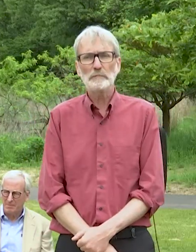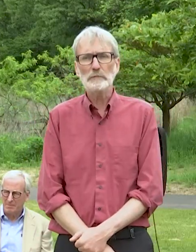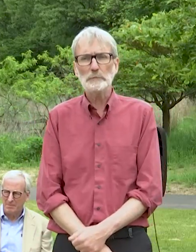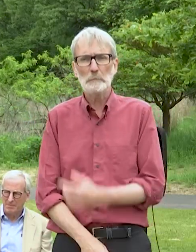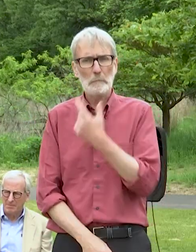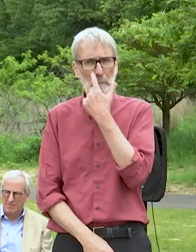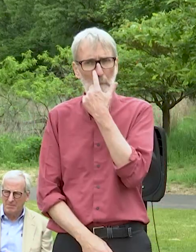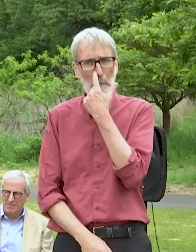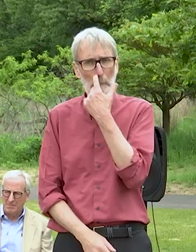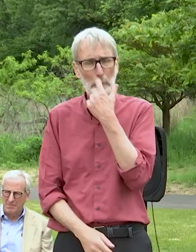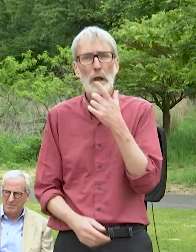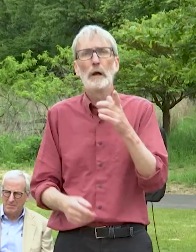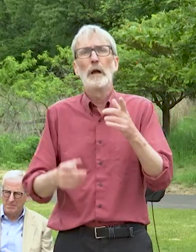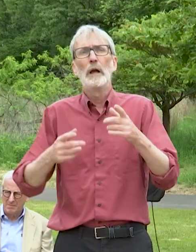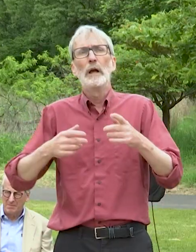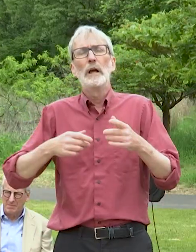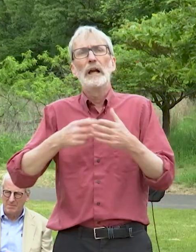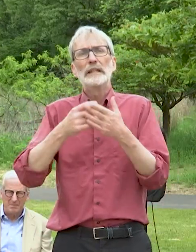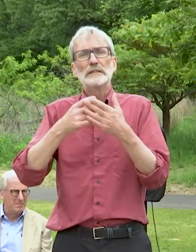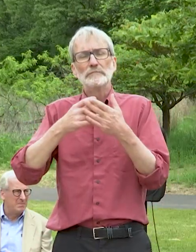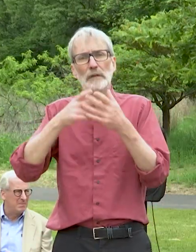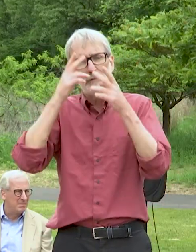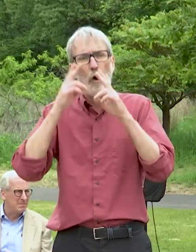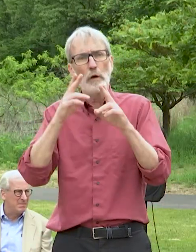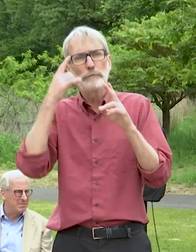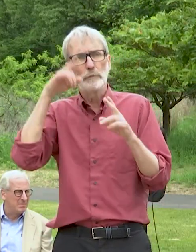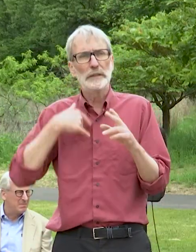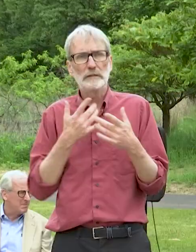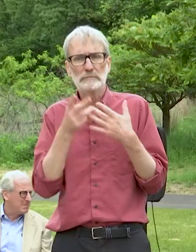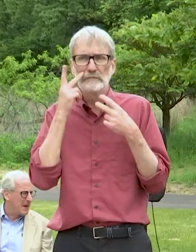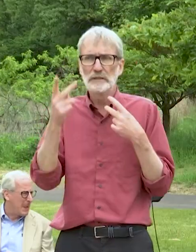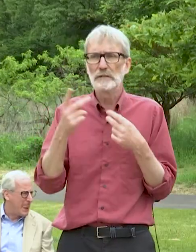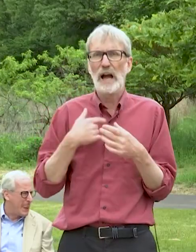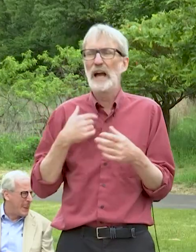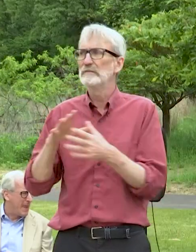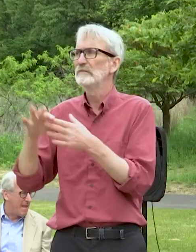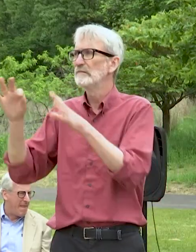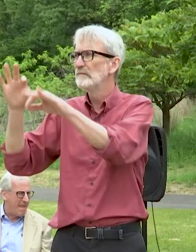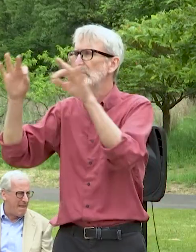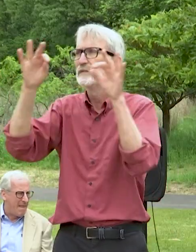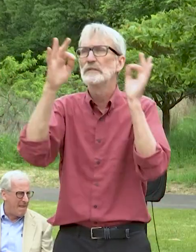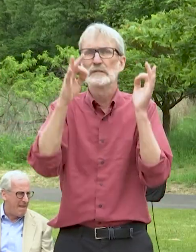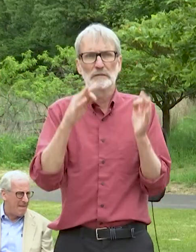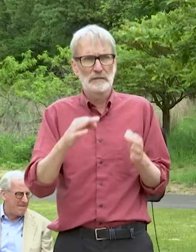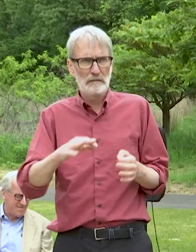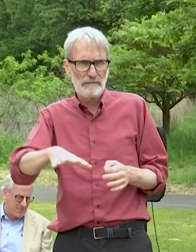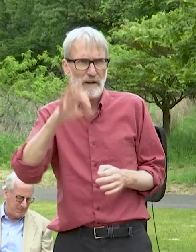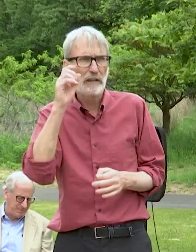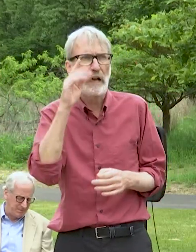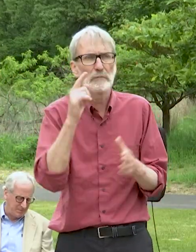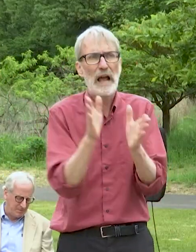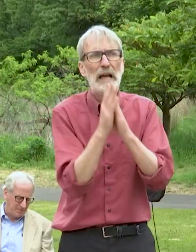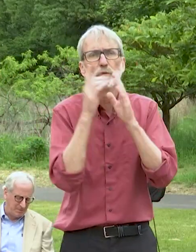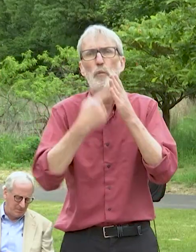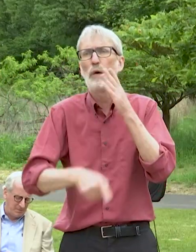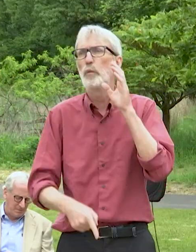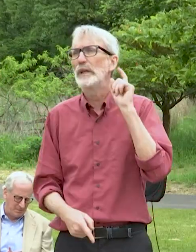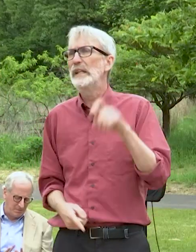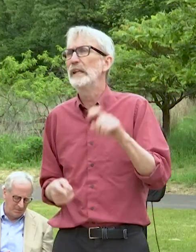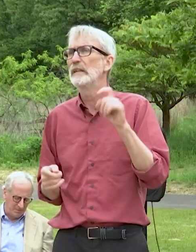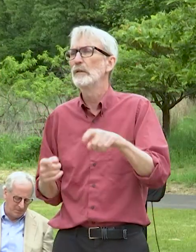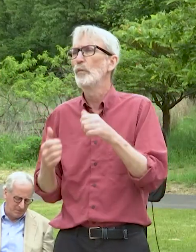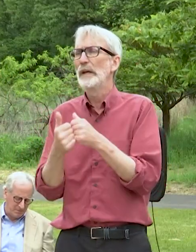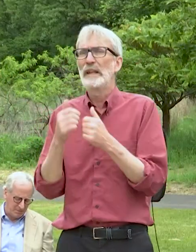It is an honor to be here, to be able to see this. I know we did a survey from my office to discover what we needed through our